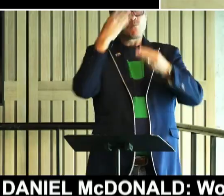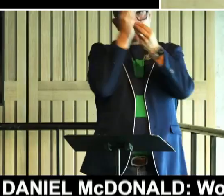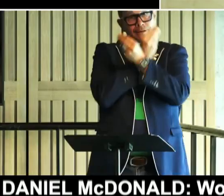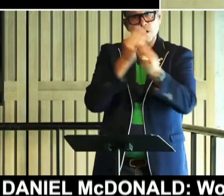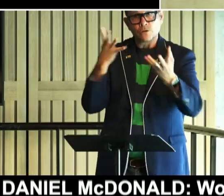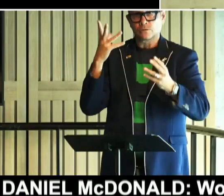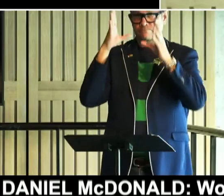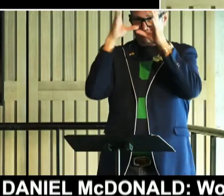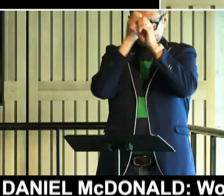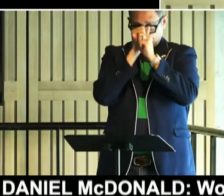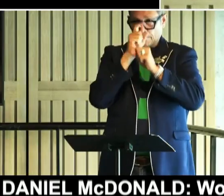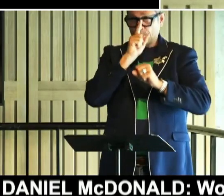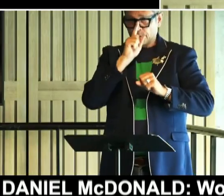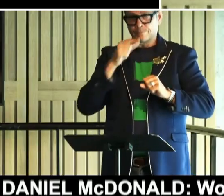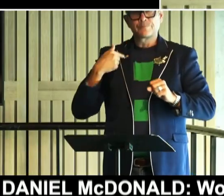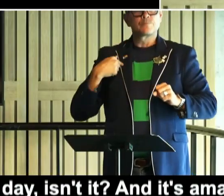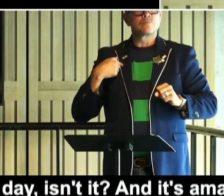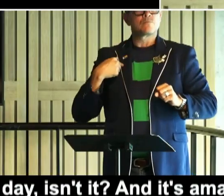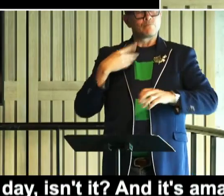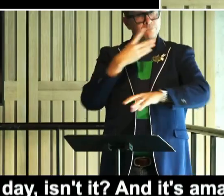Thank you, Liz.